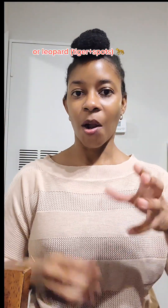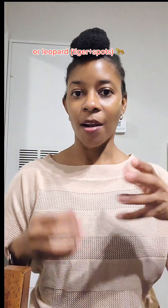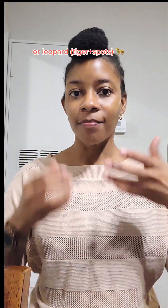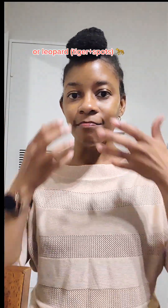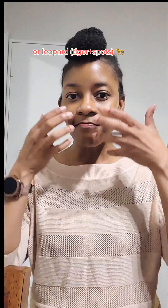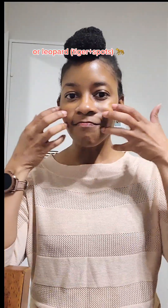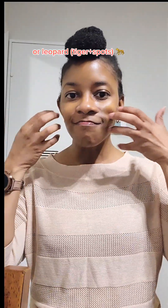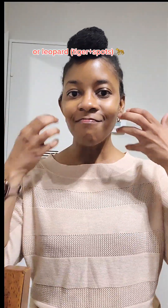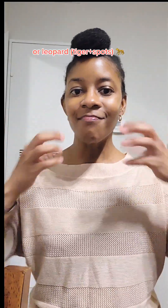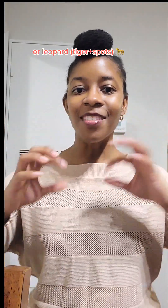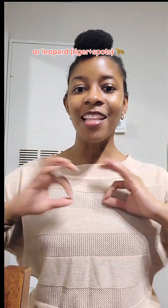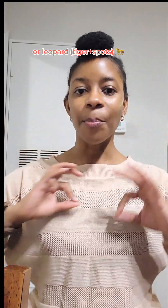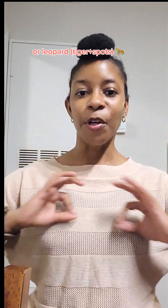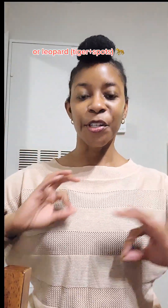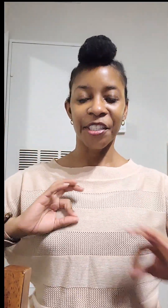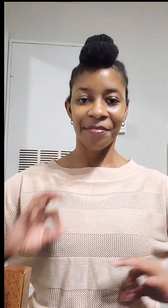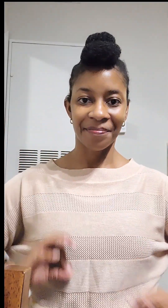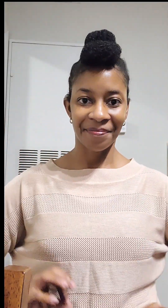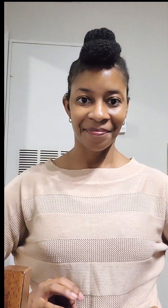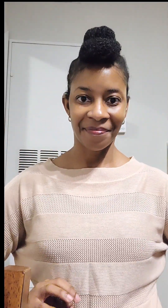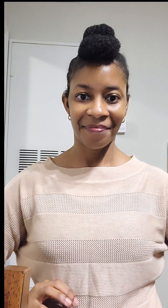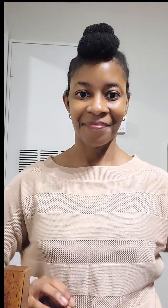or leopard